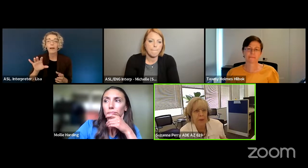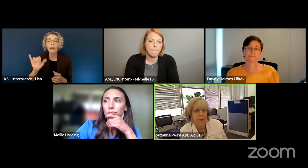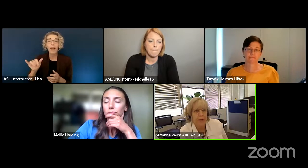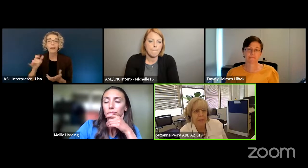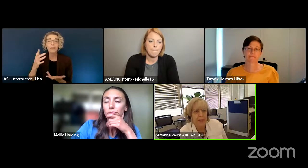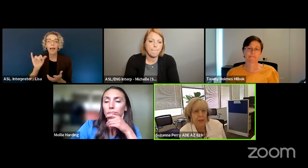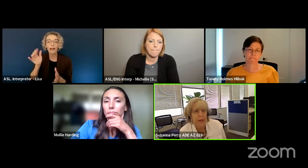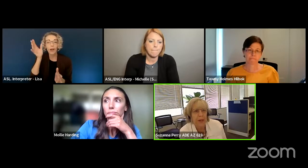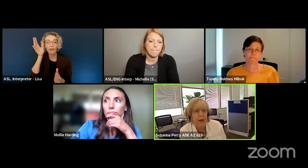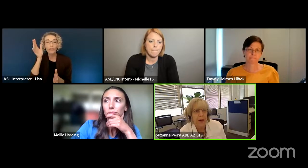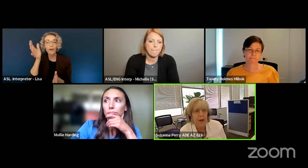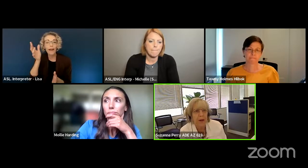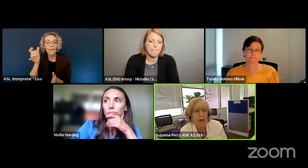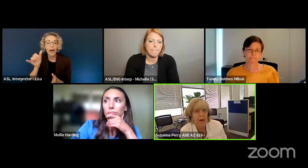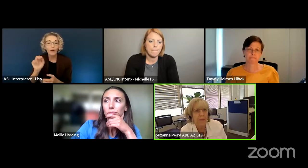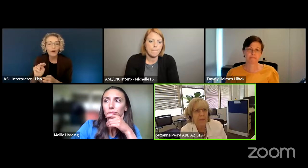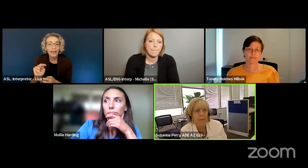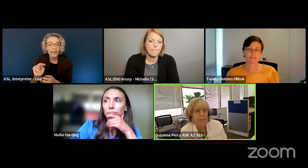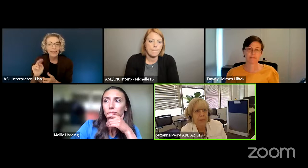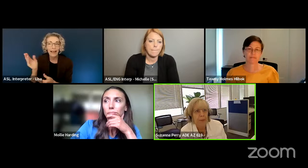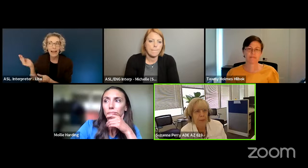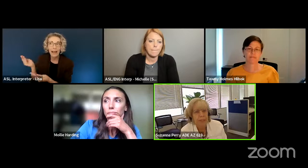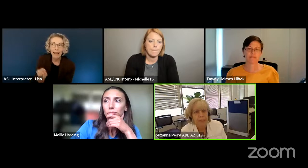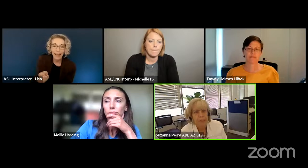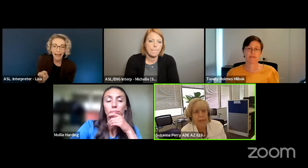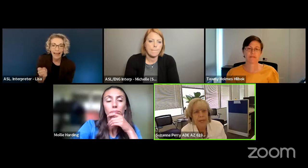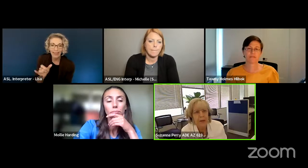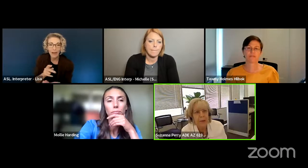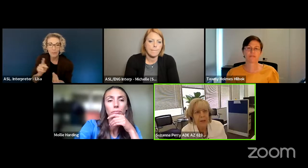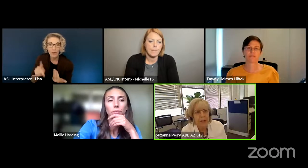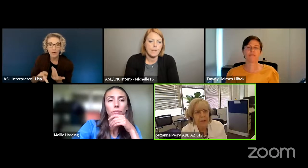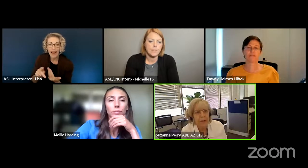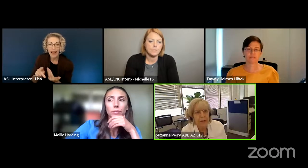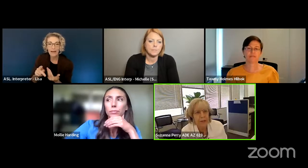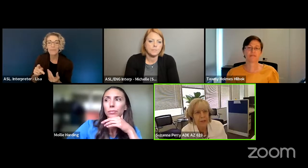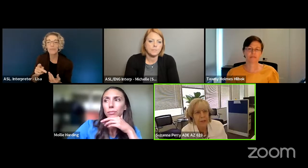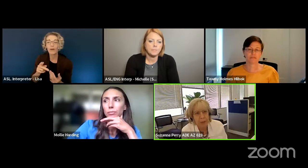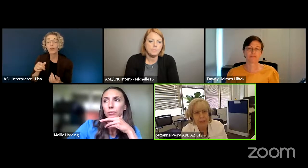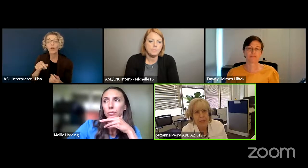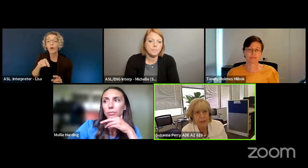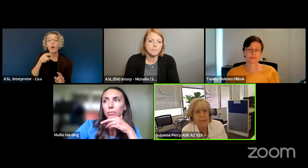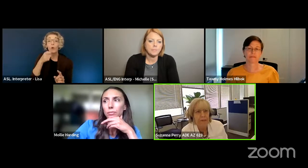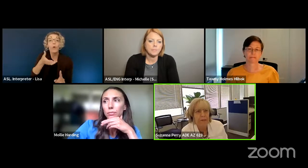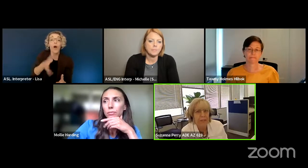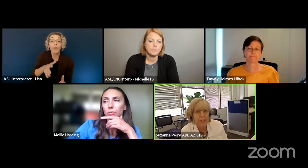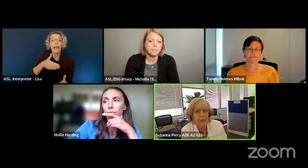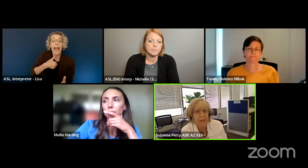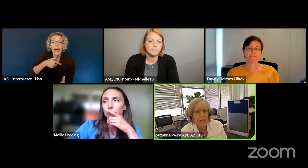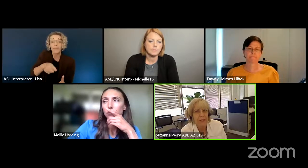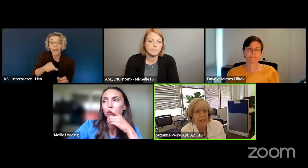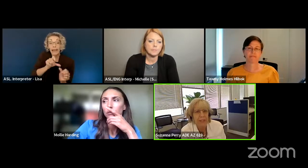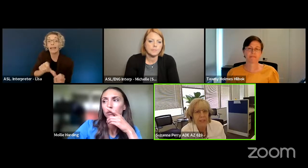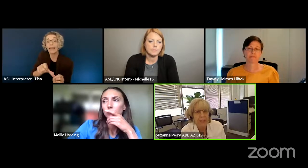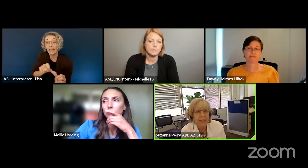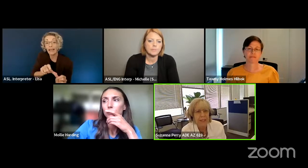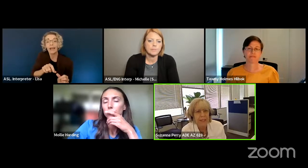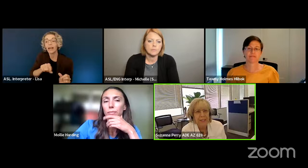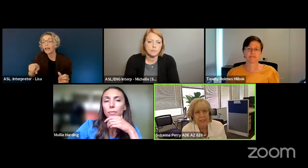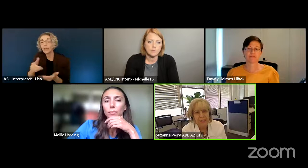in programs are participating in Quality First, sponsored by First Things First.